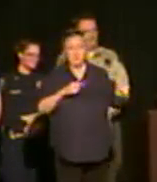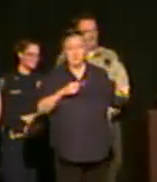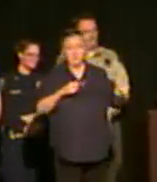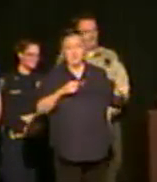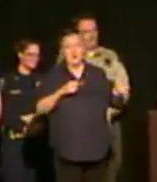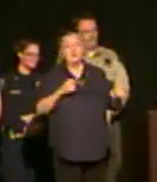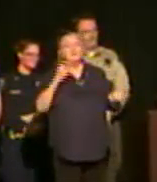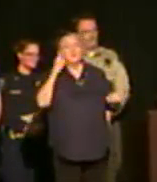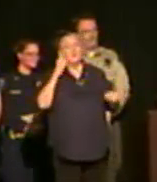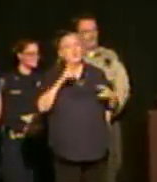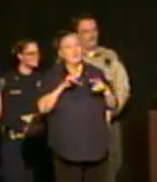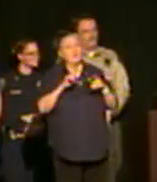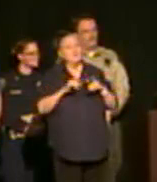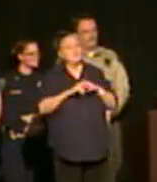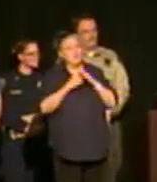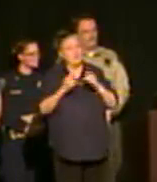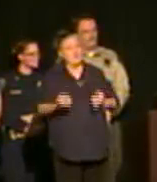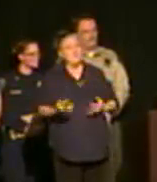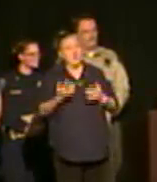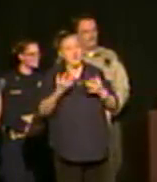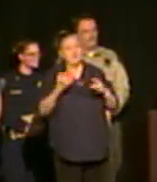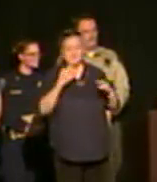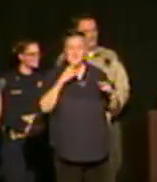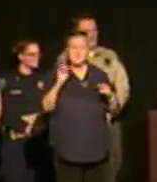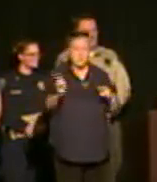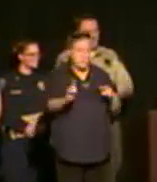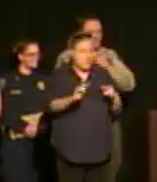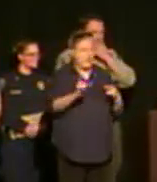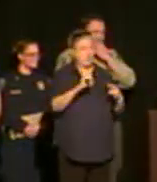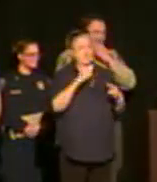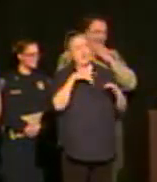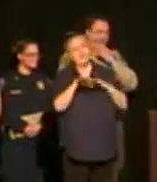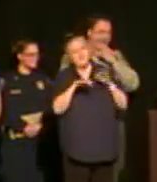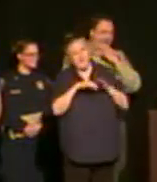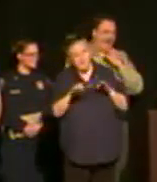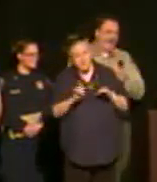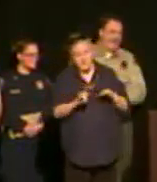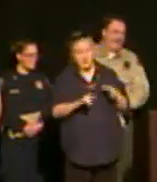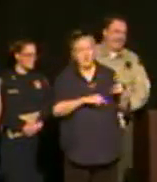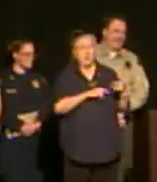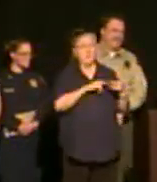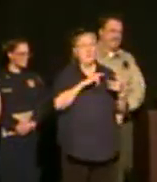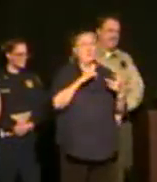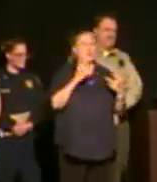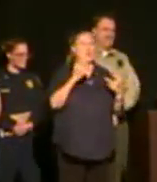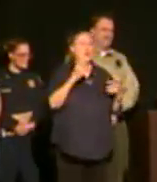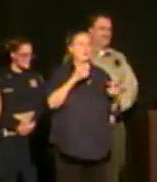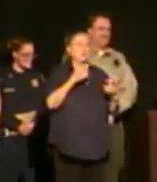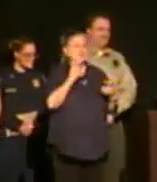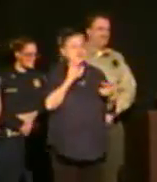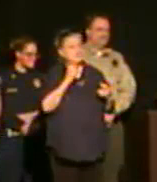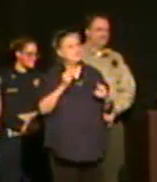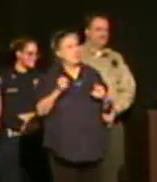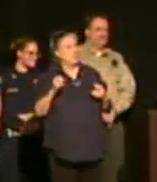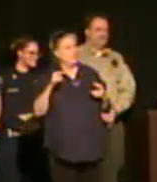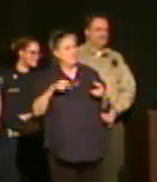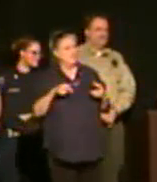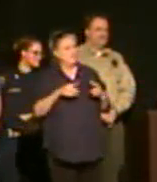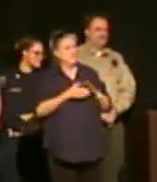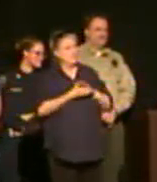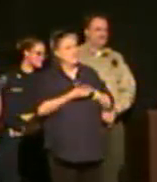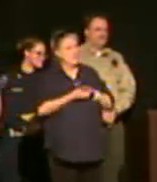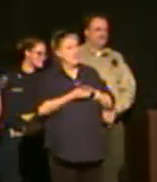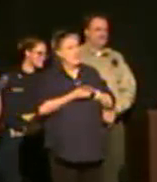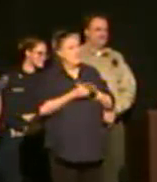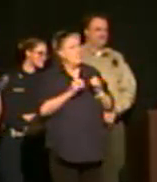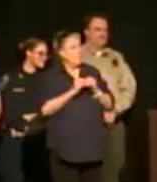a fire starting. And she says, well, where is this at? And I explained it to her. And she says, so this is more like